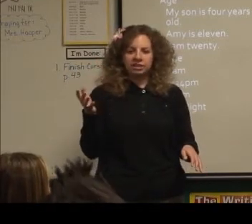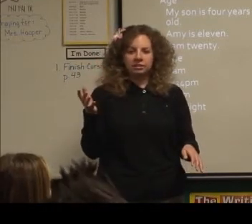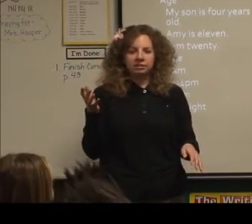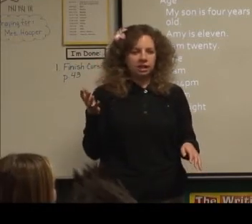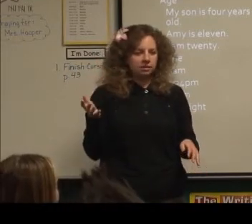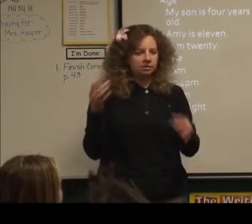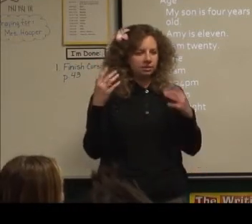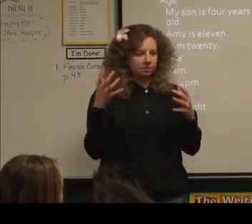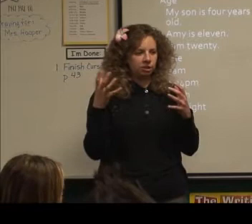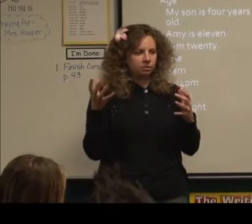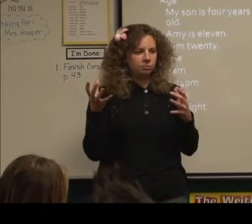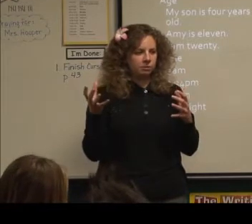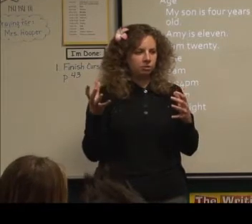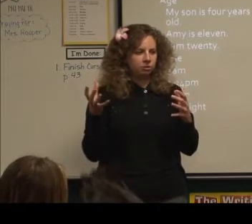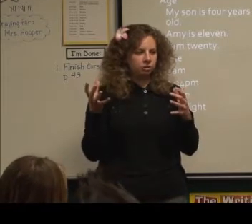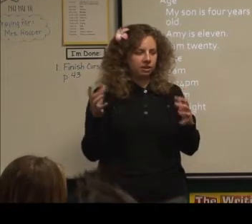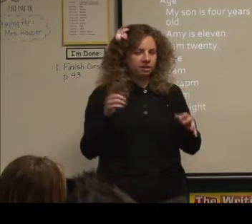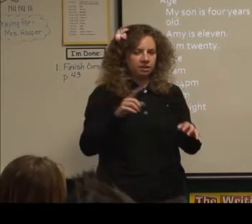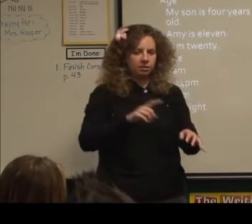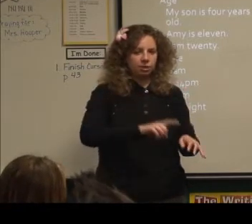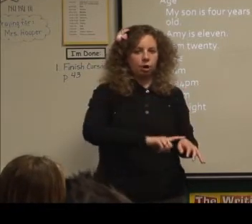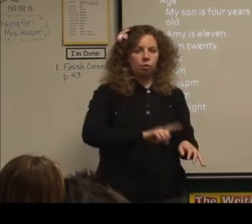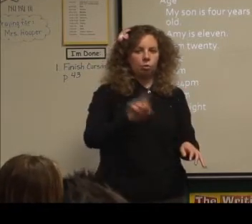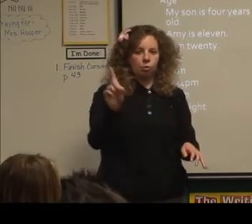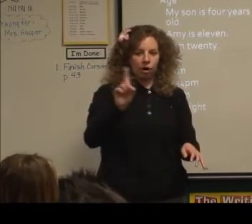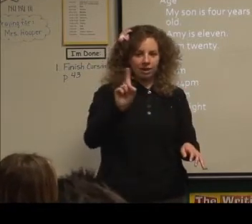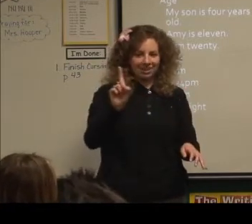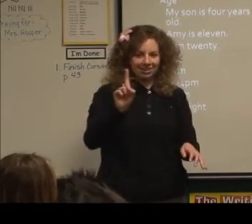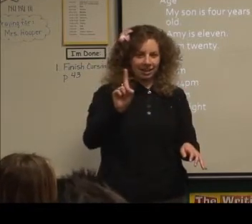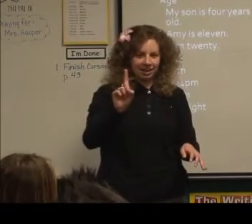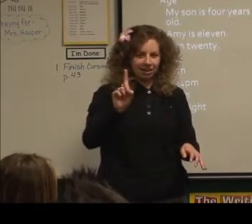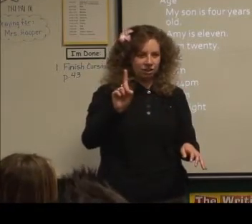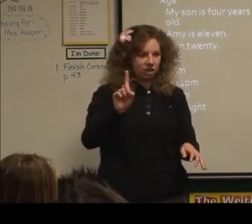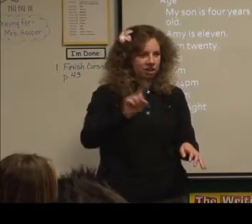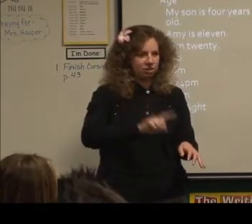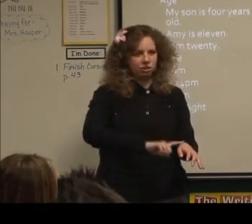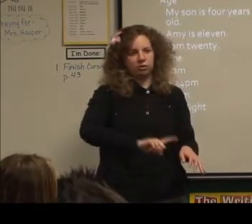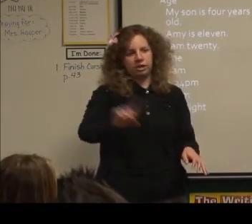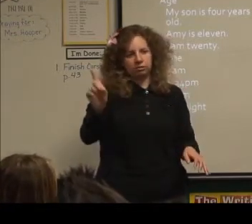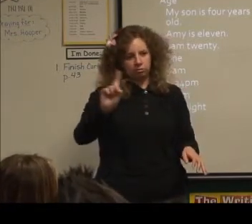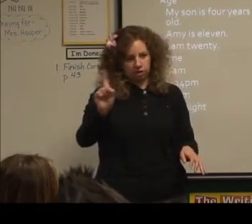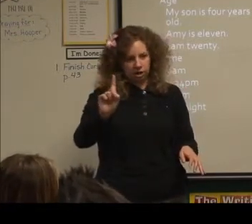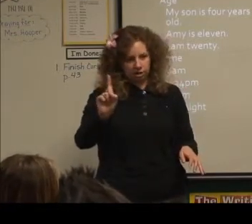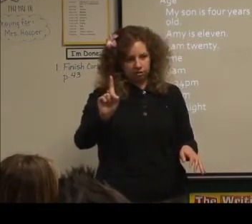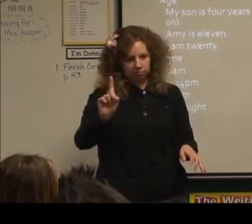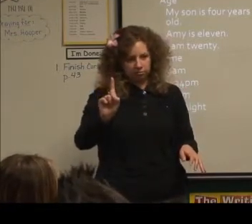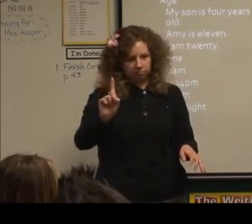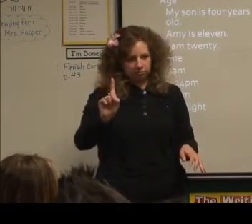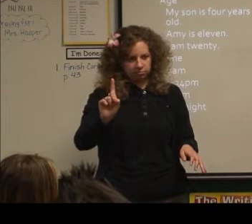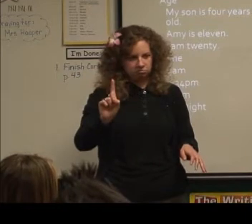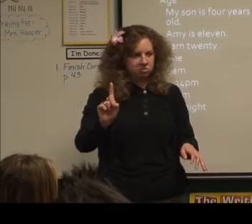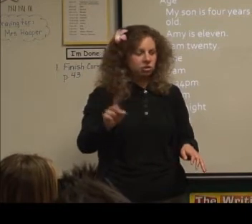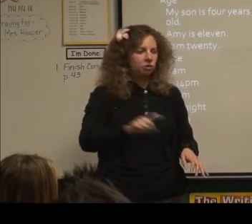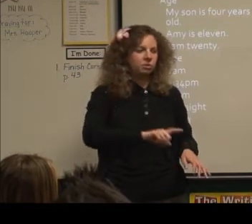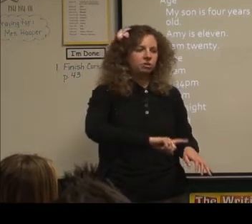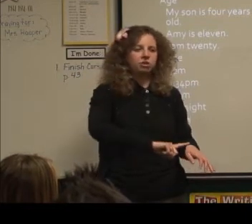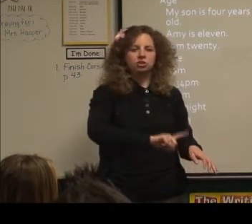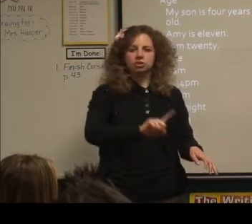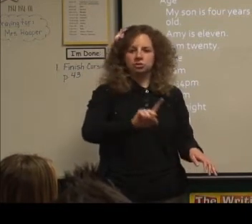think typically when people do it, then they would go 1, and they kind of like shake it to show like 1 o'clock. So, but you could just do the